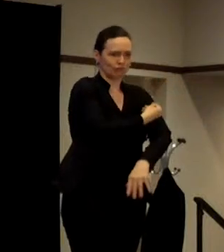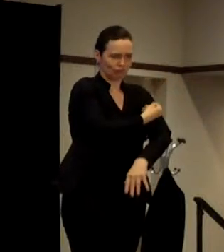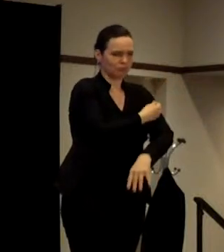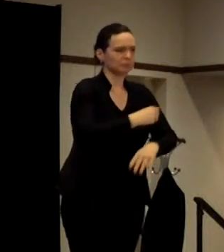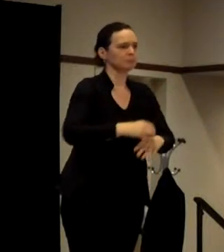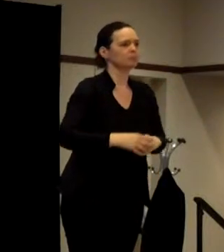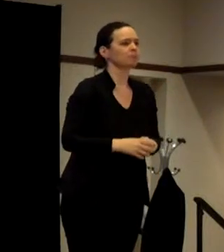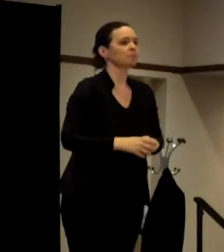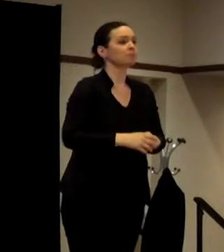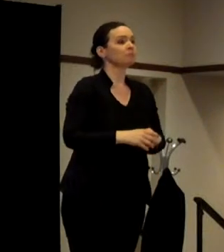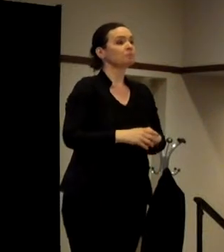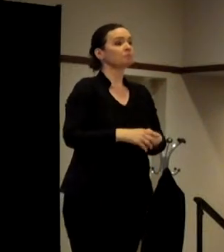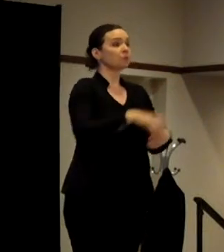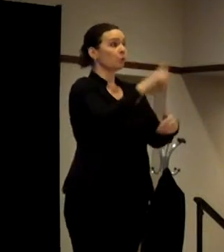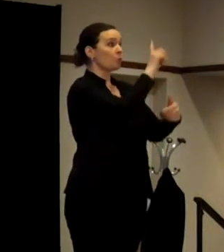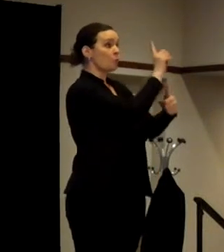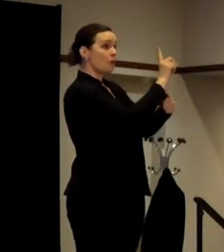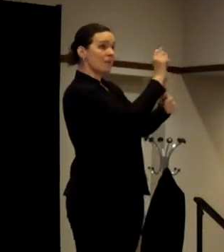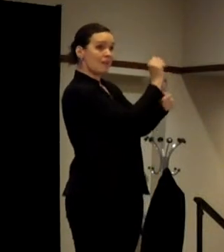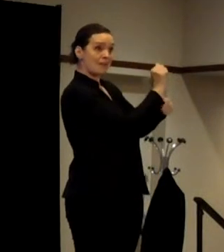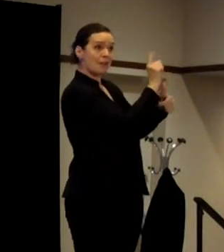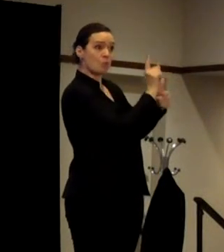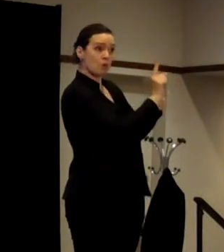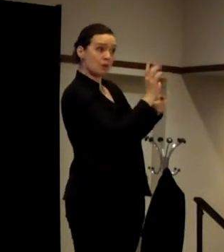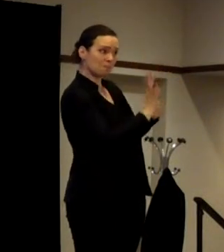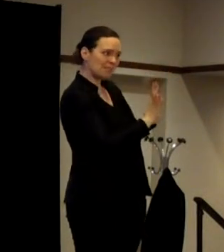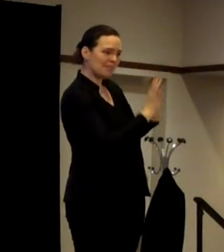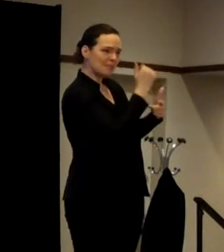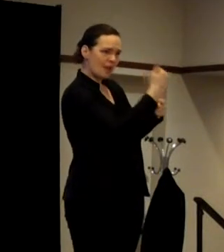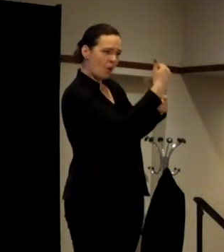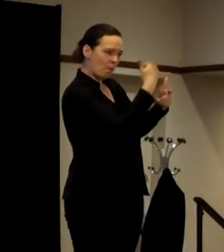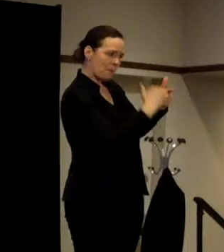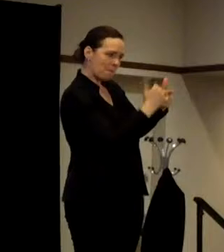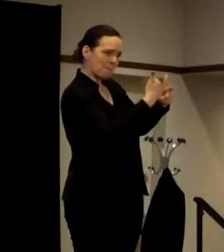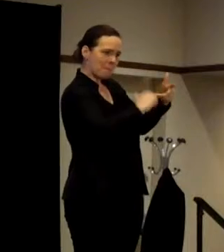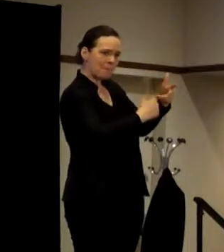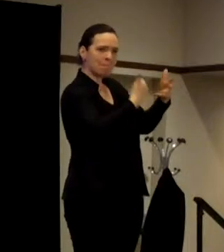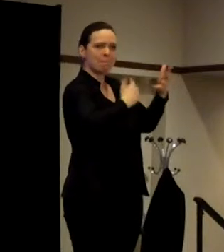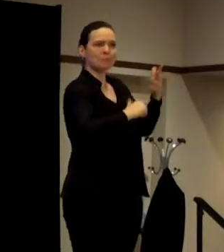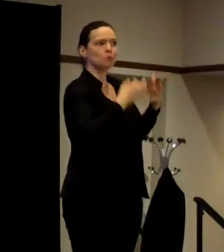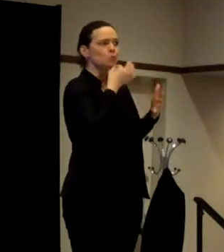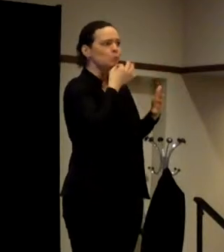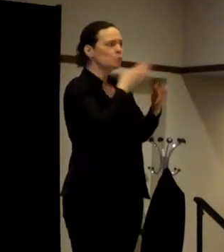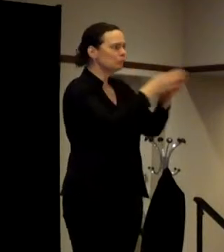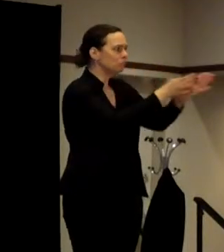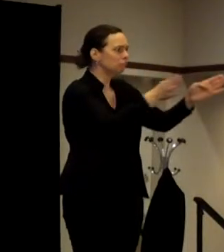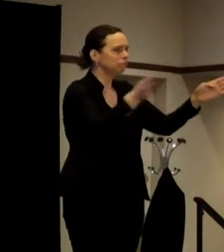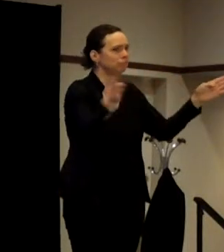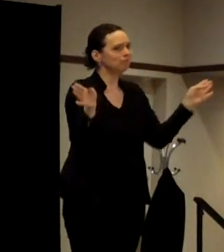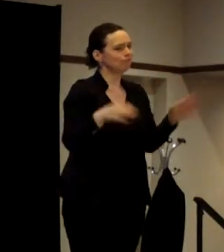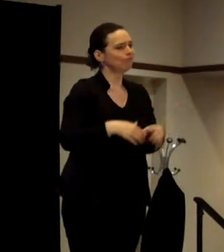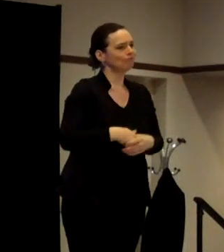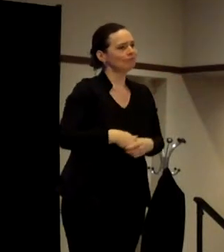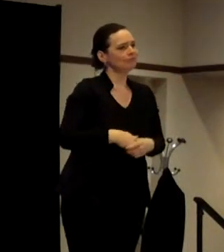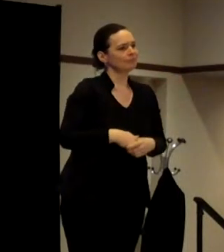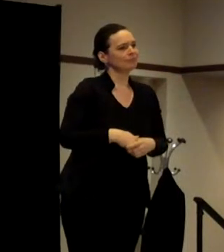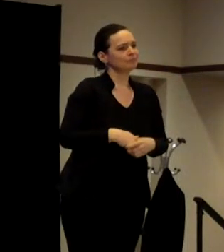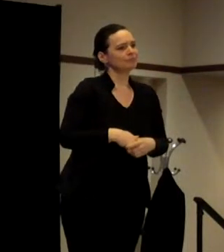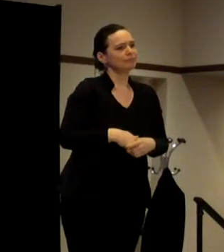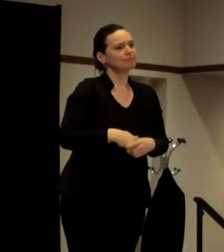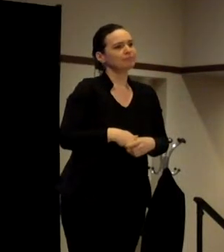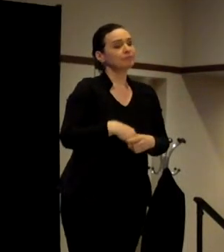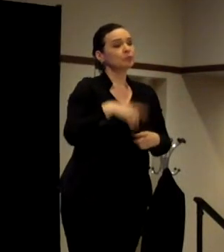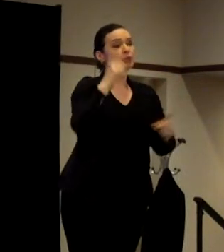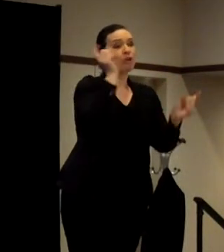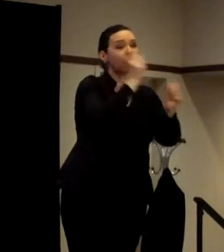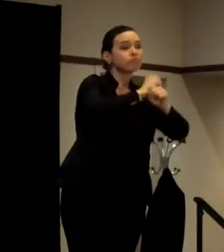their access to vaccine is not a challenge for the groups in 1B at this point. When you think of law enforcement